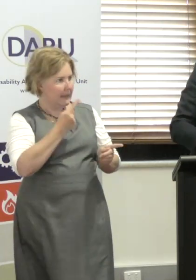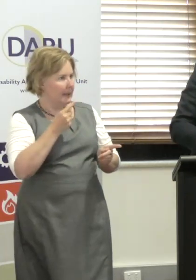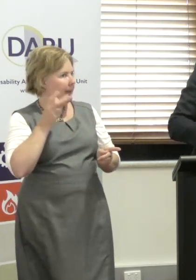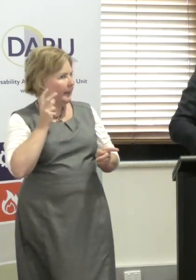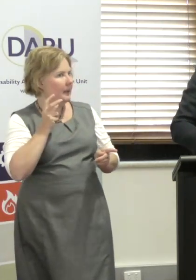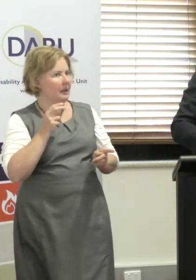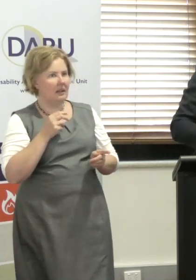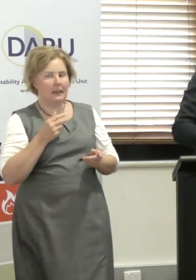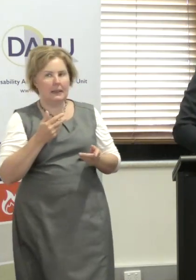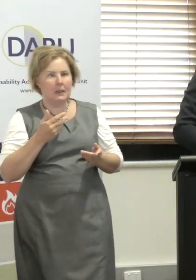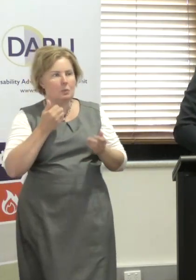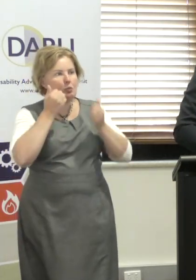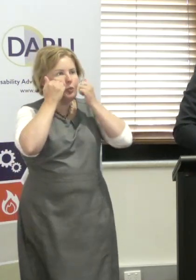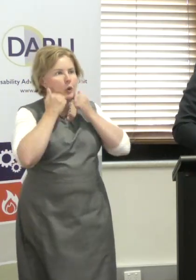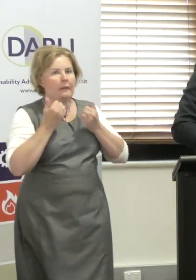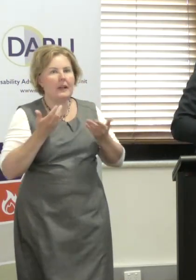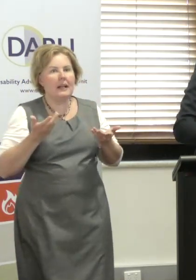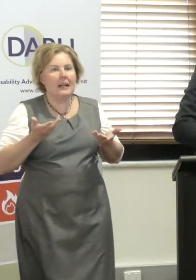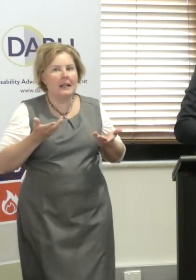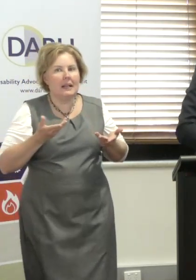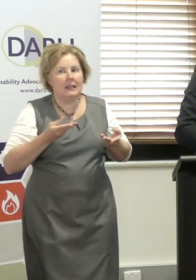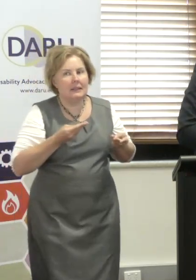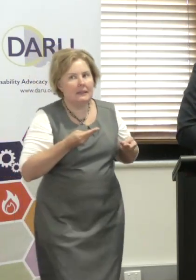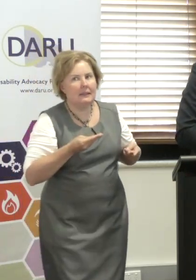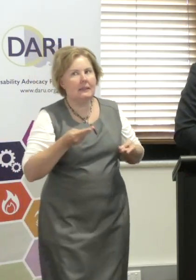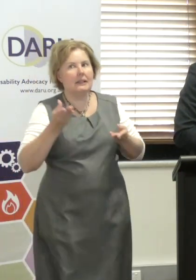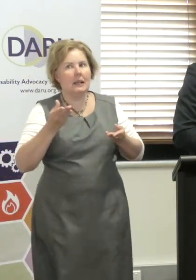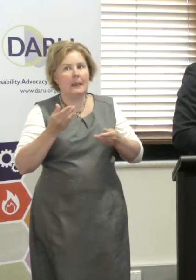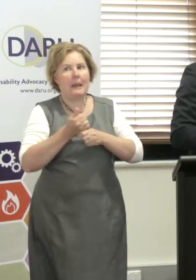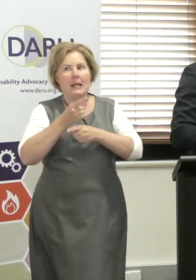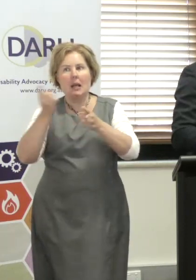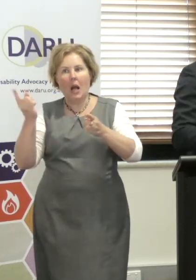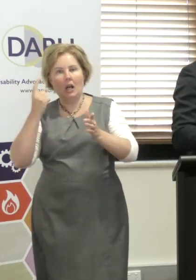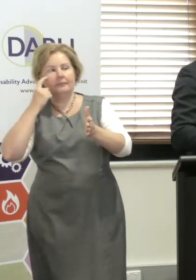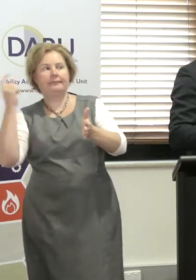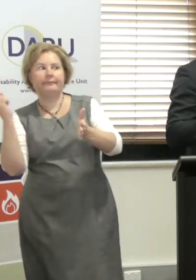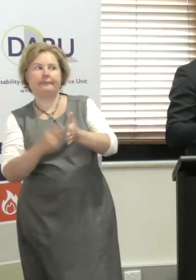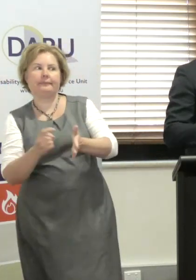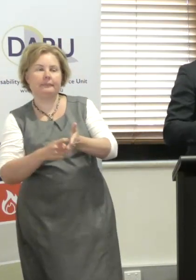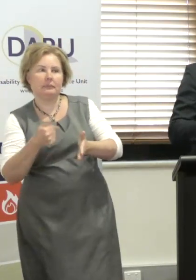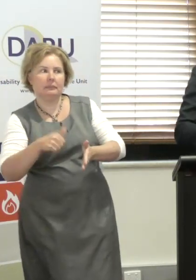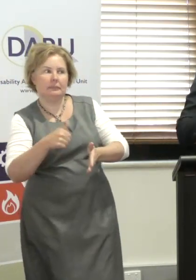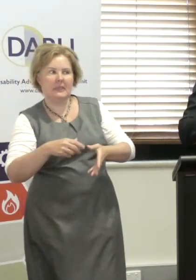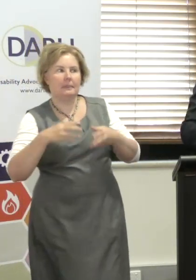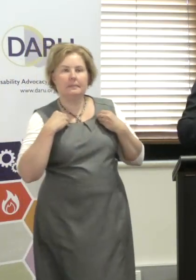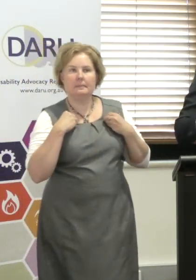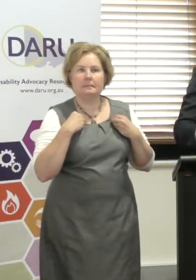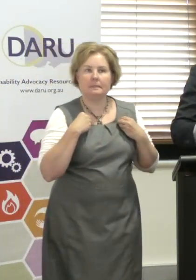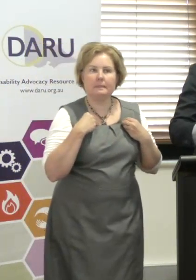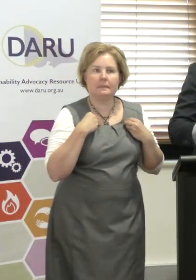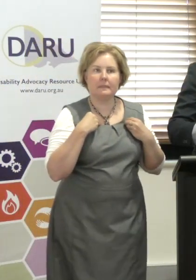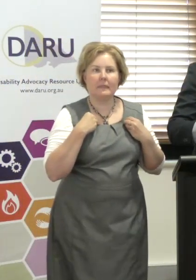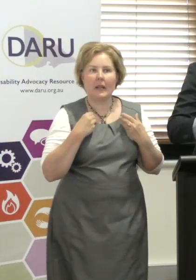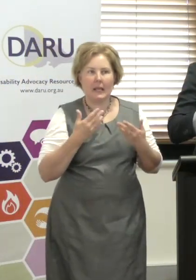kind of couldn't prove it in a way that people would acknowledge and accept it. So what we did, we thought, and hang on, this is